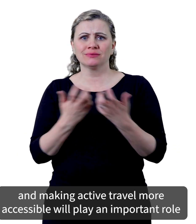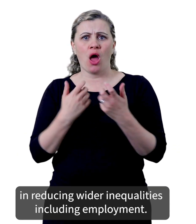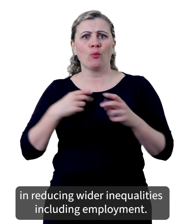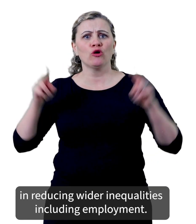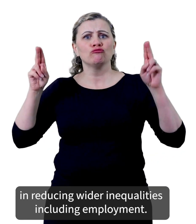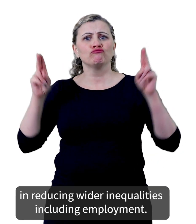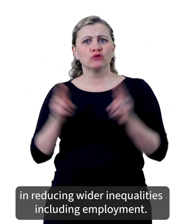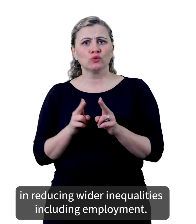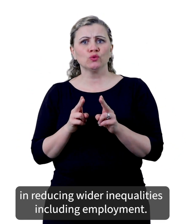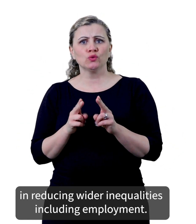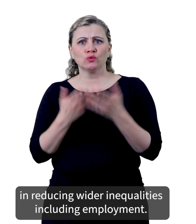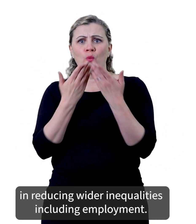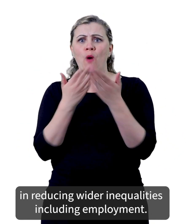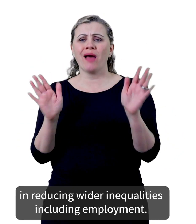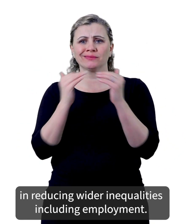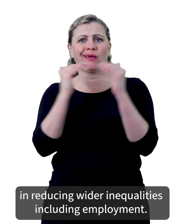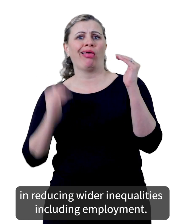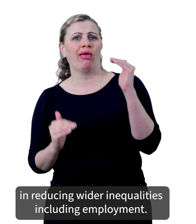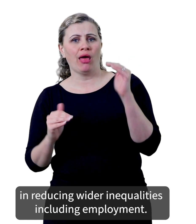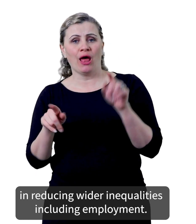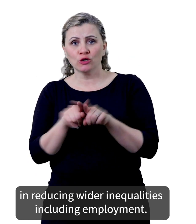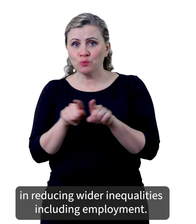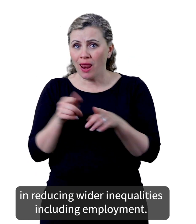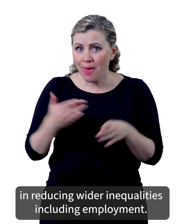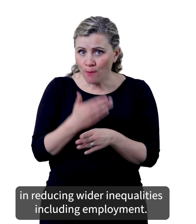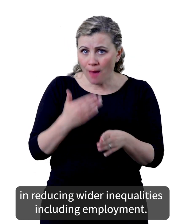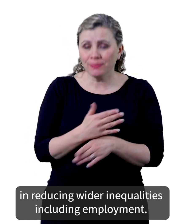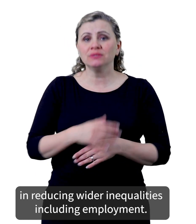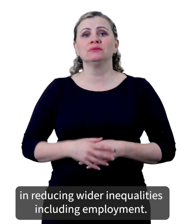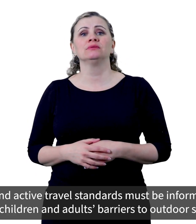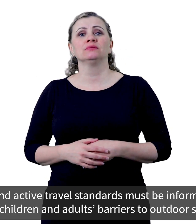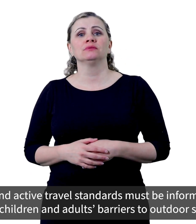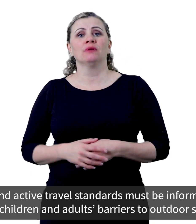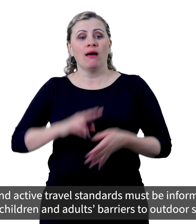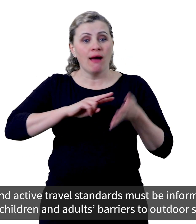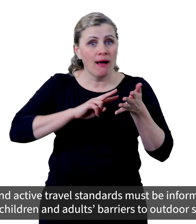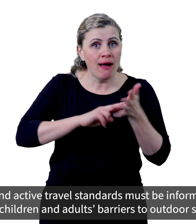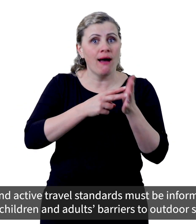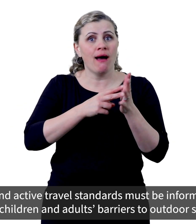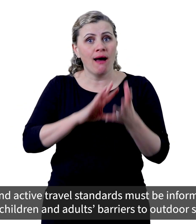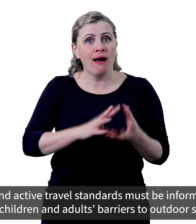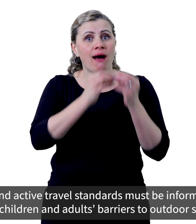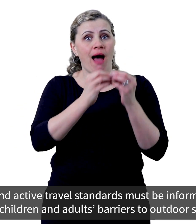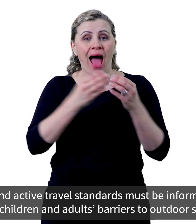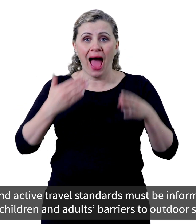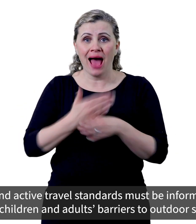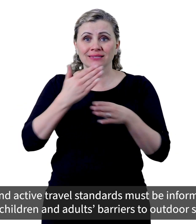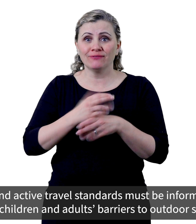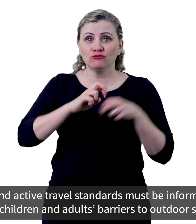in reducing wider inequalities, including employment. Design and active travel standards must be